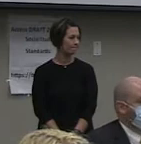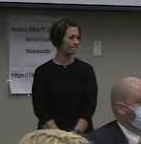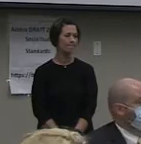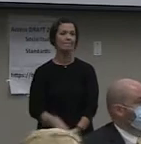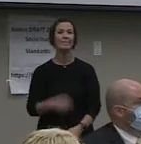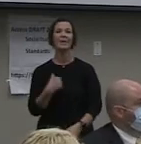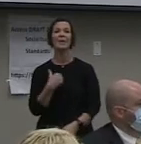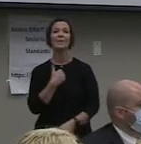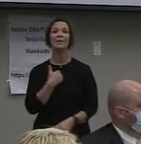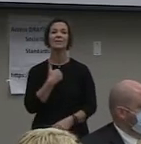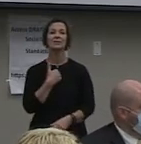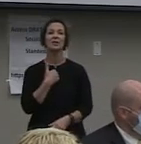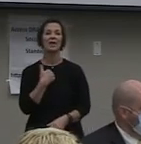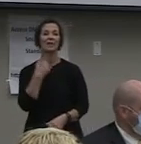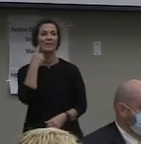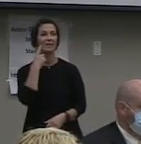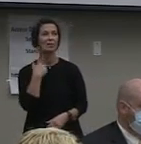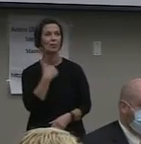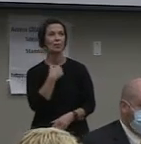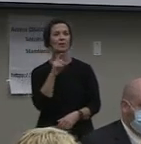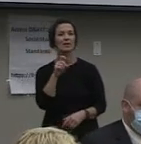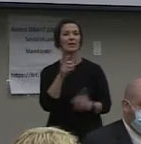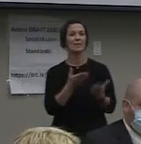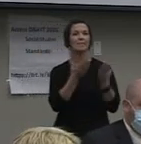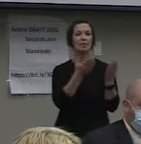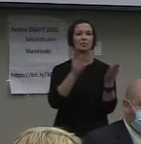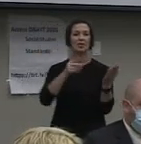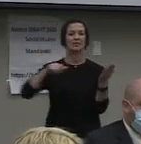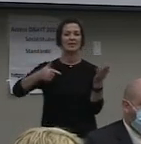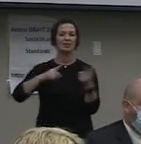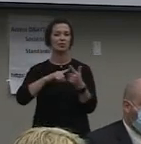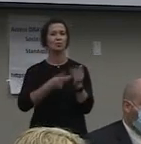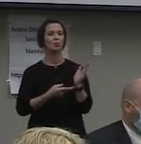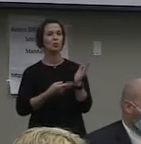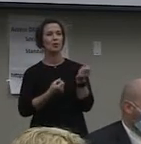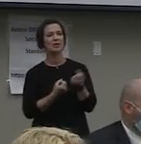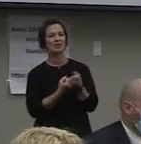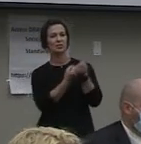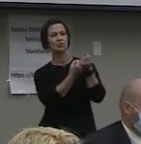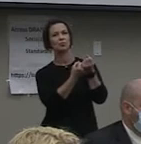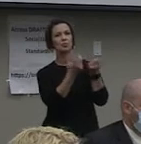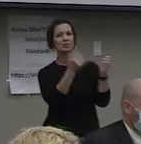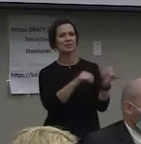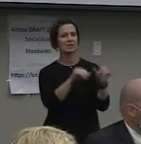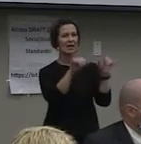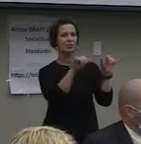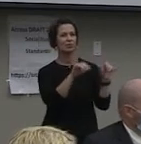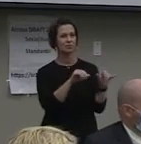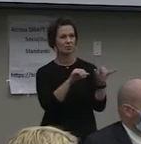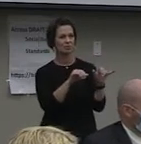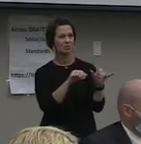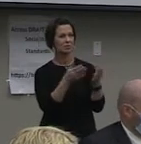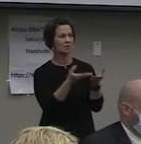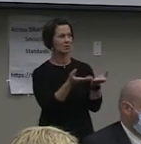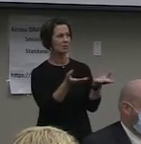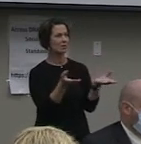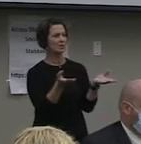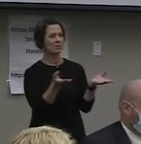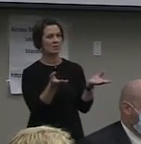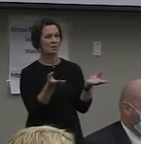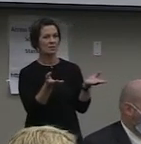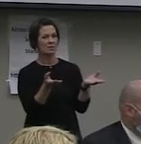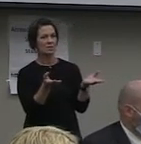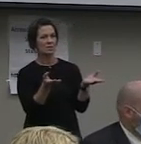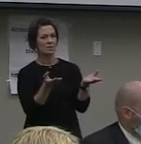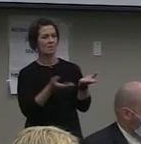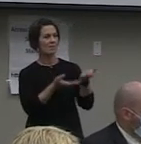I apologize. I believe we need a motion and a second to endorse the standards before we can open up for public comment. Do I hear a motion to